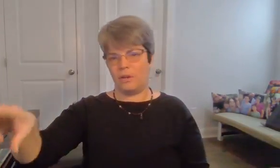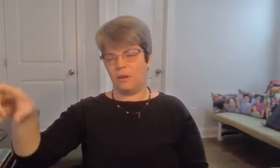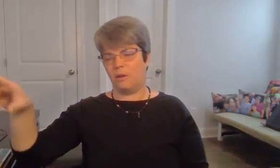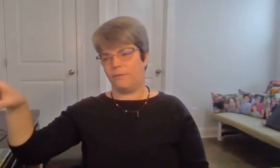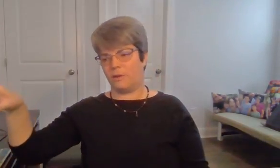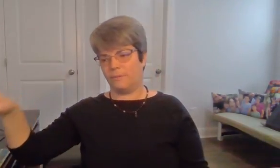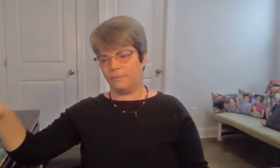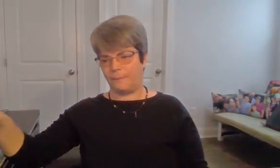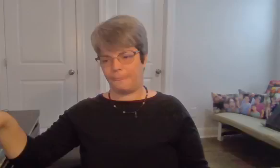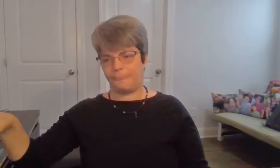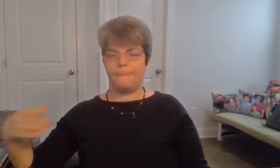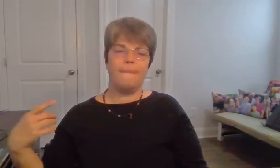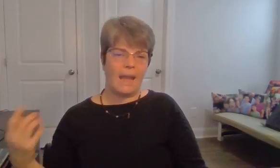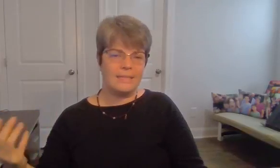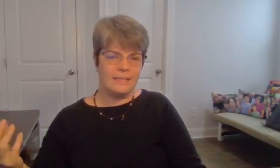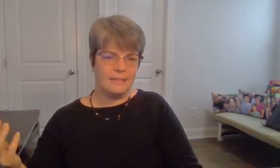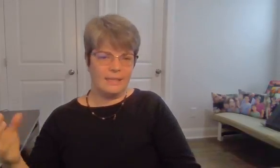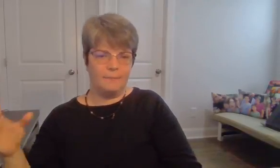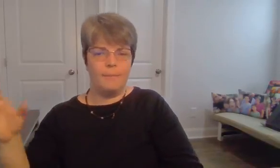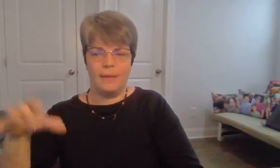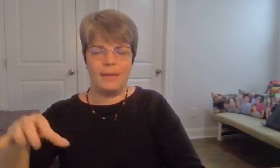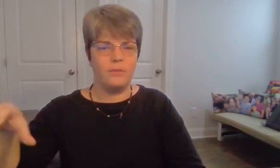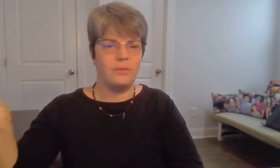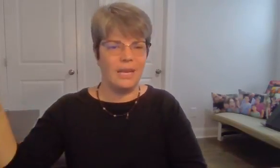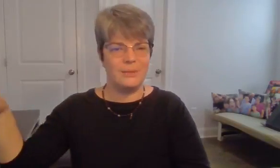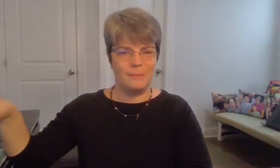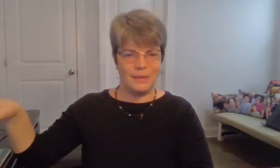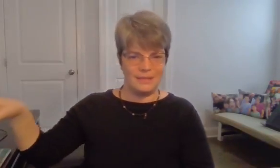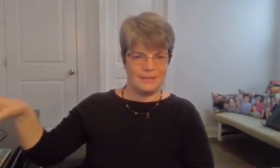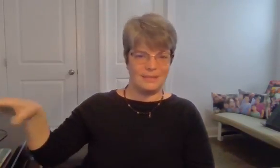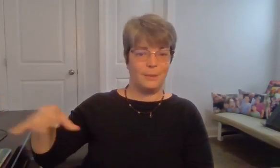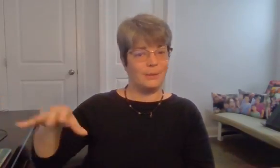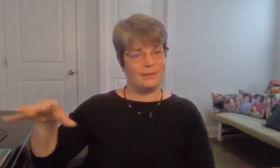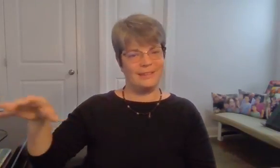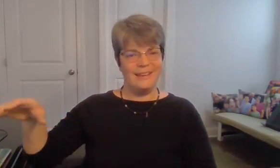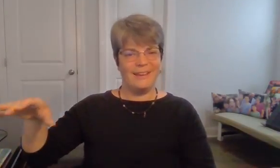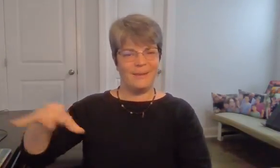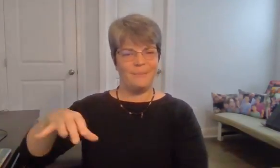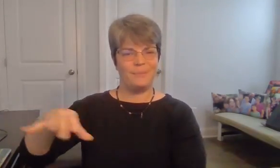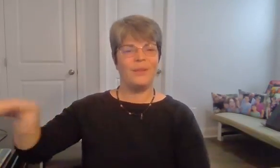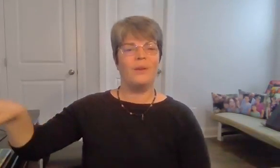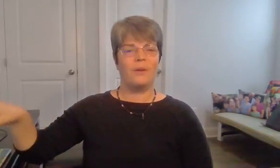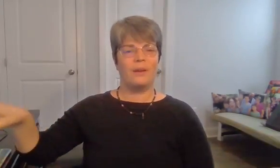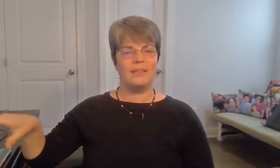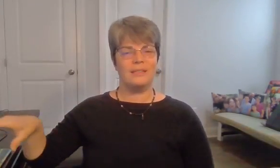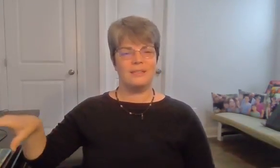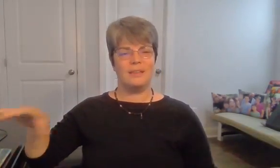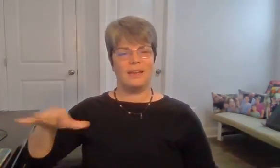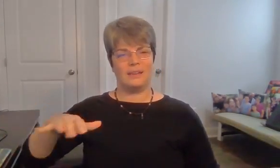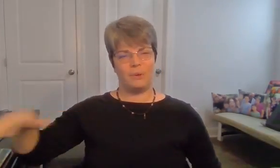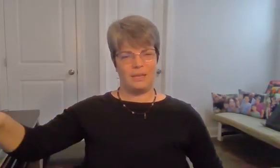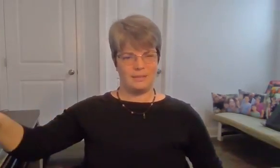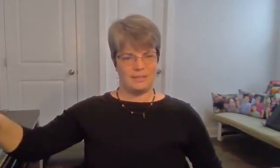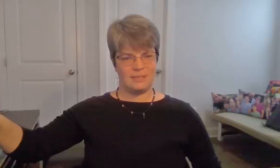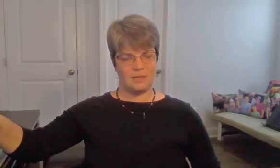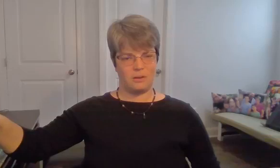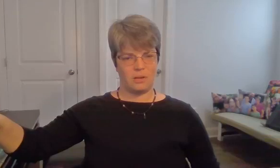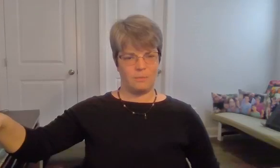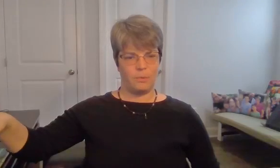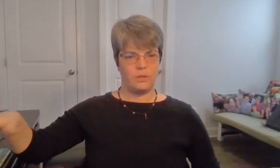caregiver, ideally many of those signs will be similar. or at least pretty consistent across the board. So